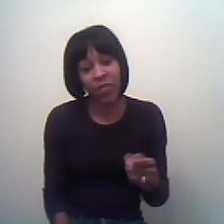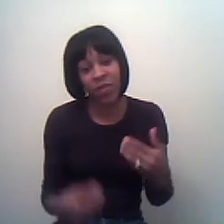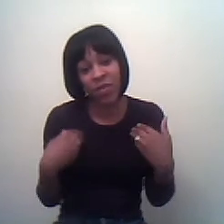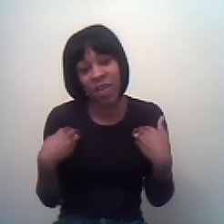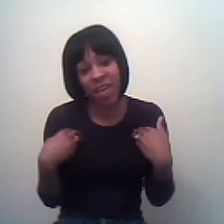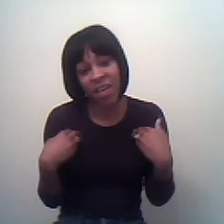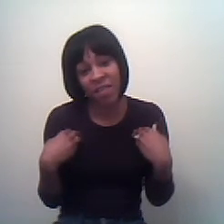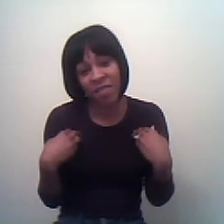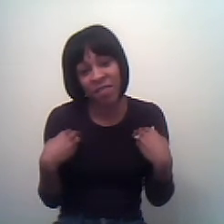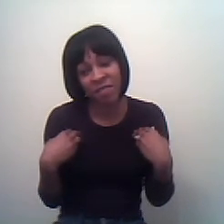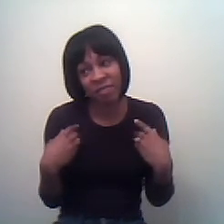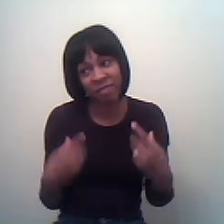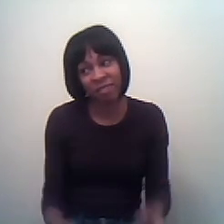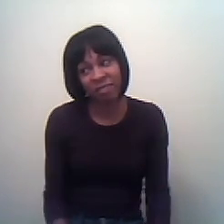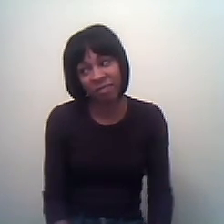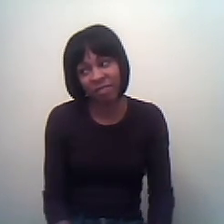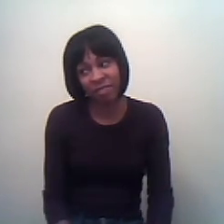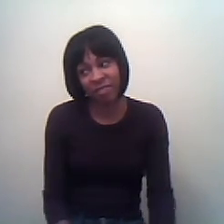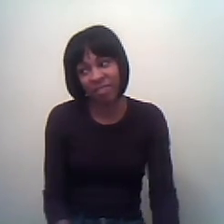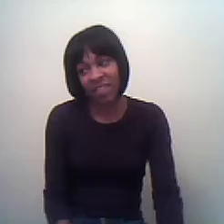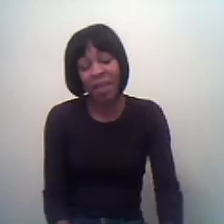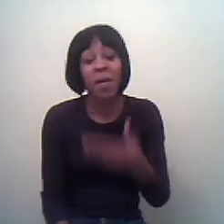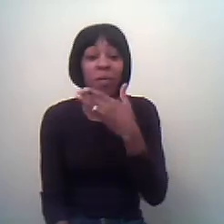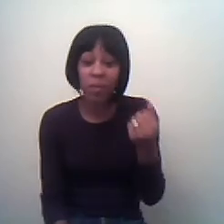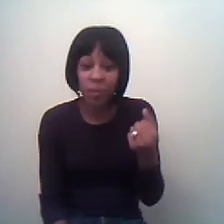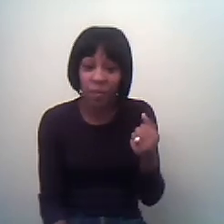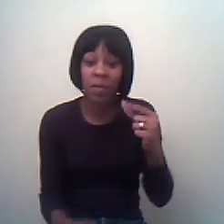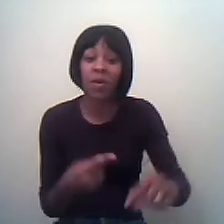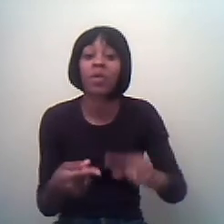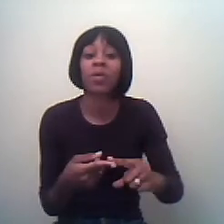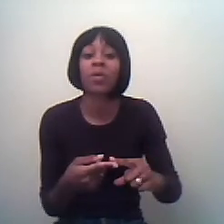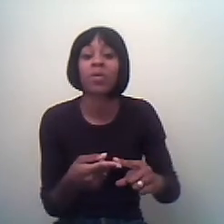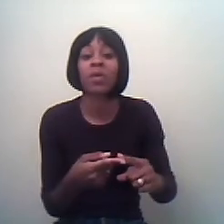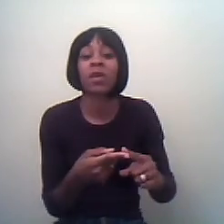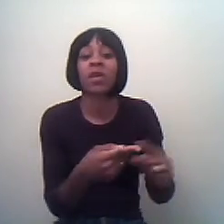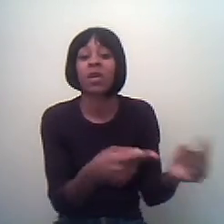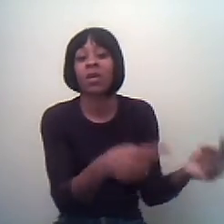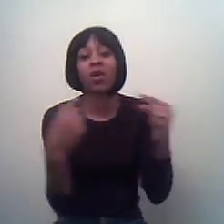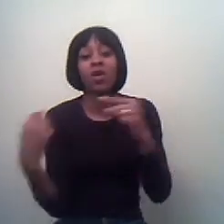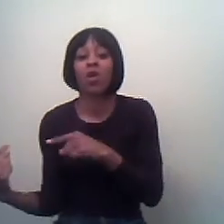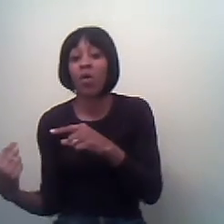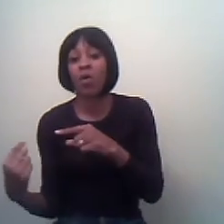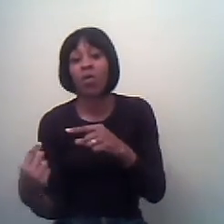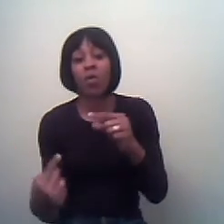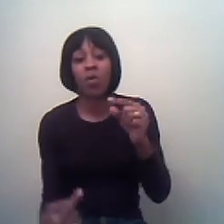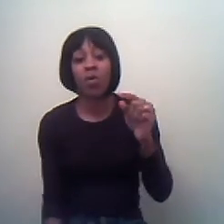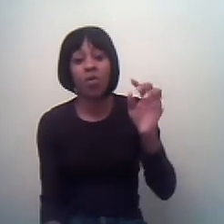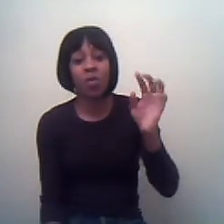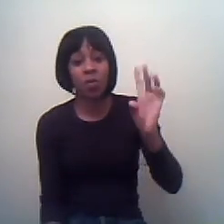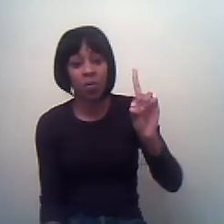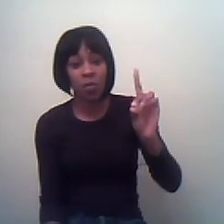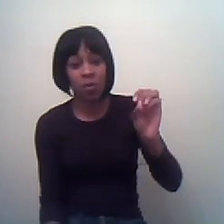Coming back from Catalina, if the wind is the same, then it's a beautiful run back to San Diego. A